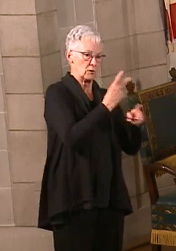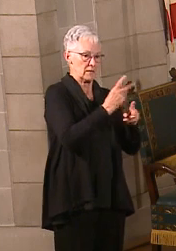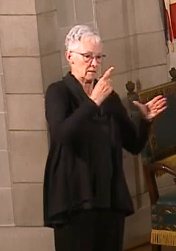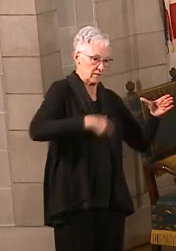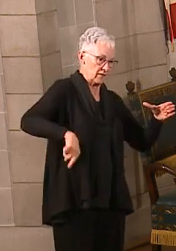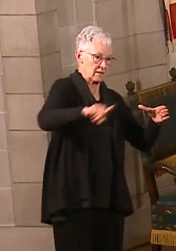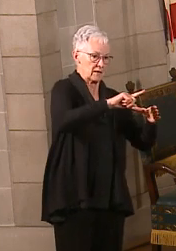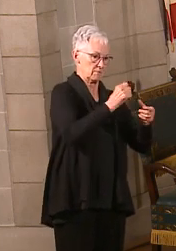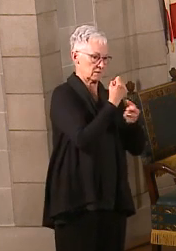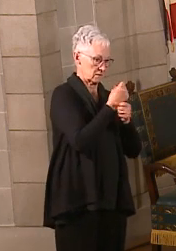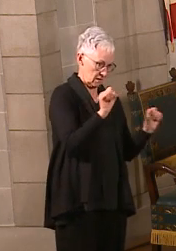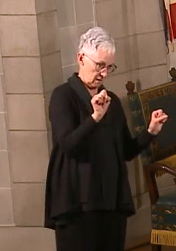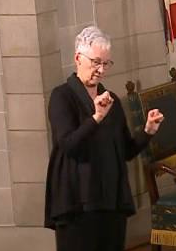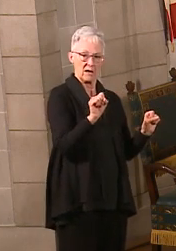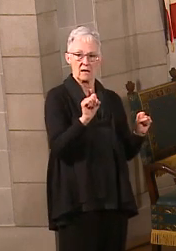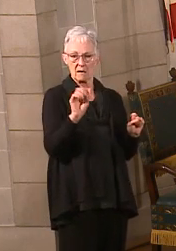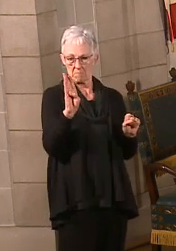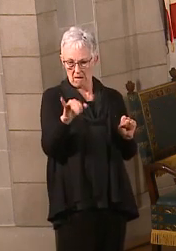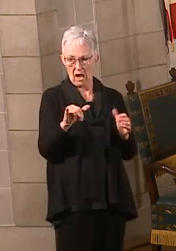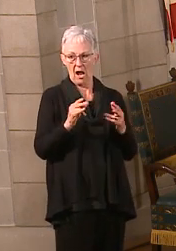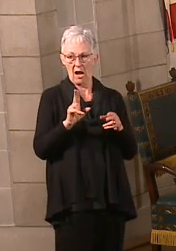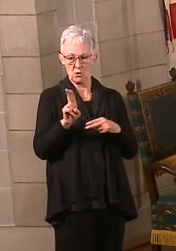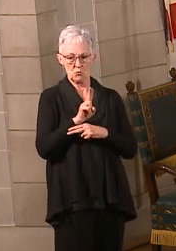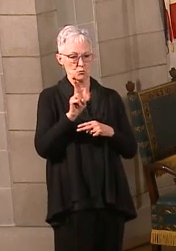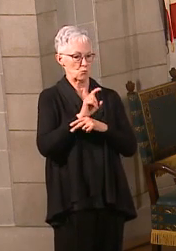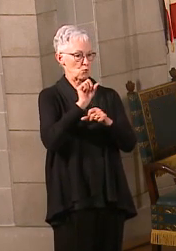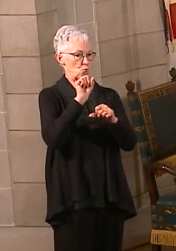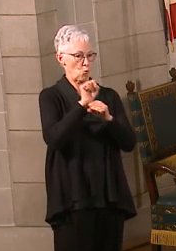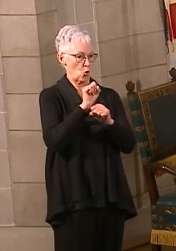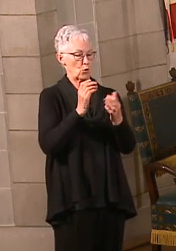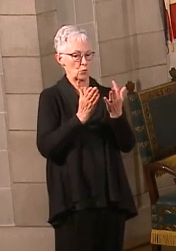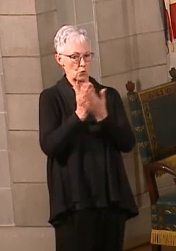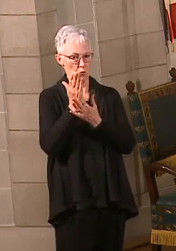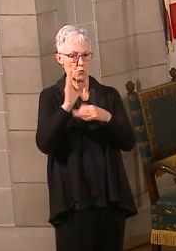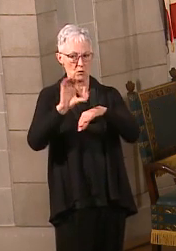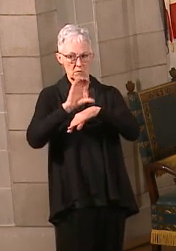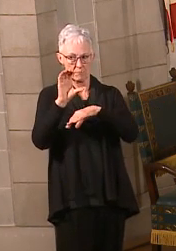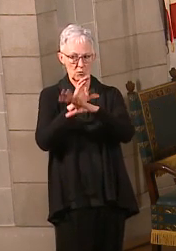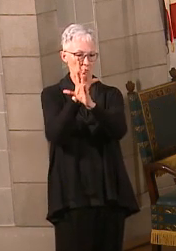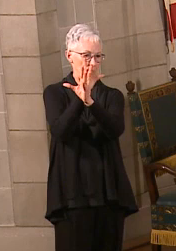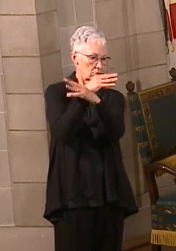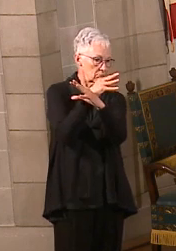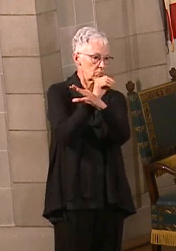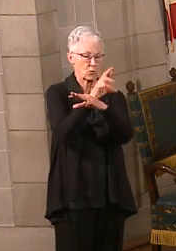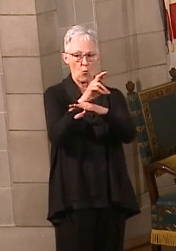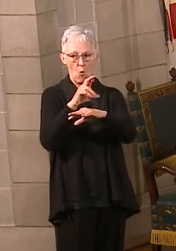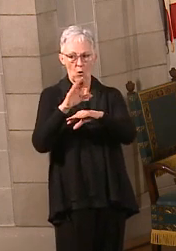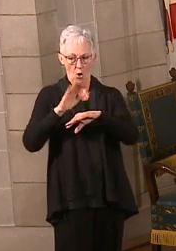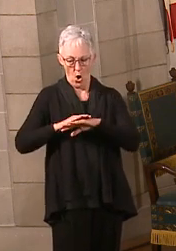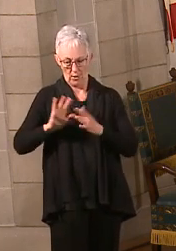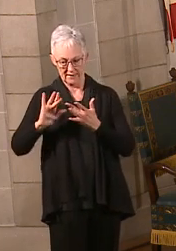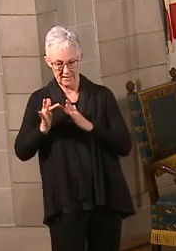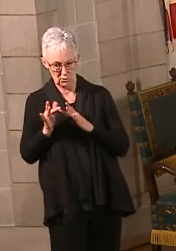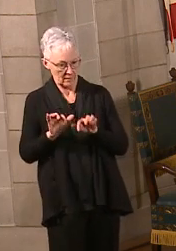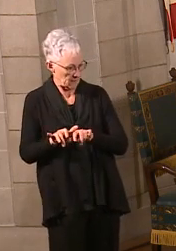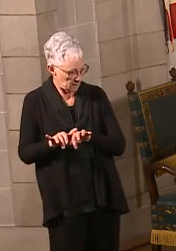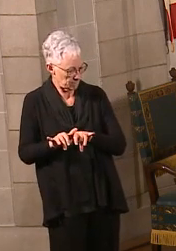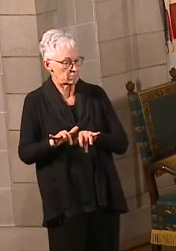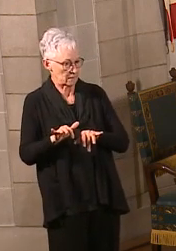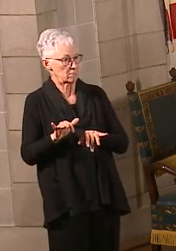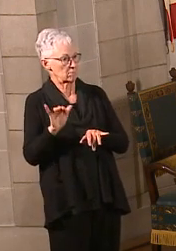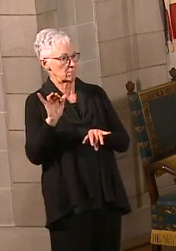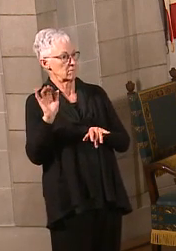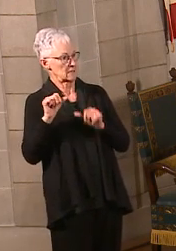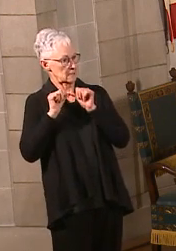achieve that. So again, this is a reflection of years of work and leadership on the part of the governor to maintain